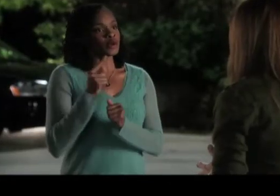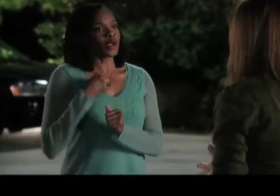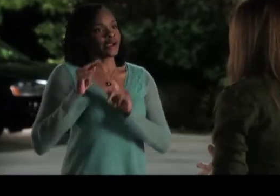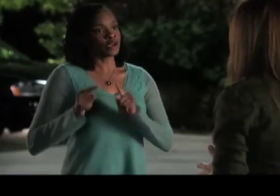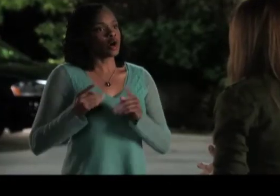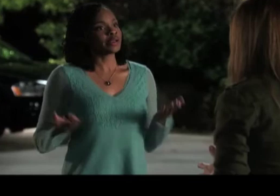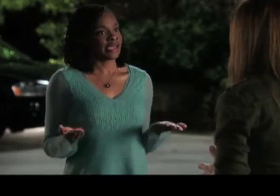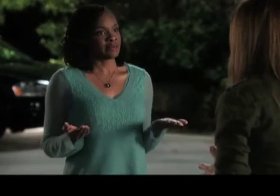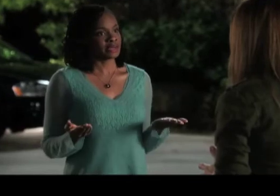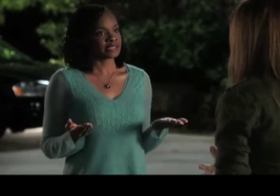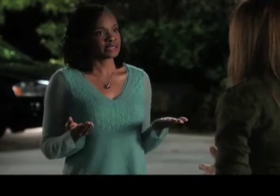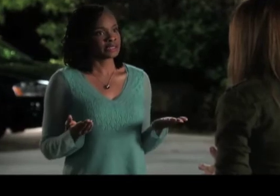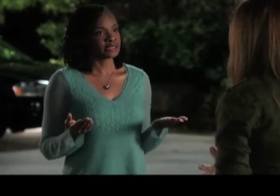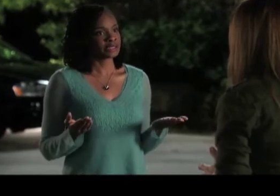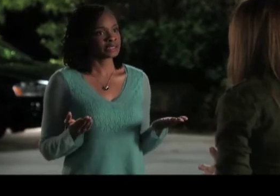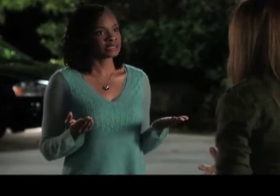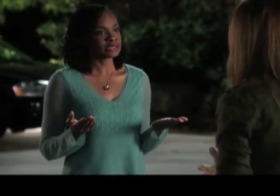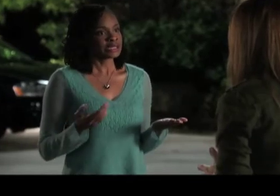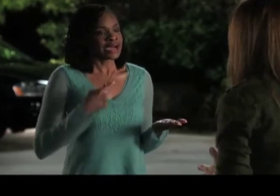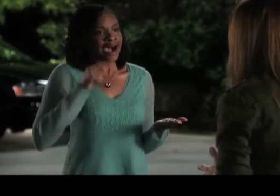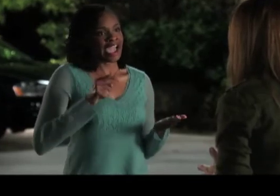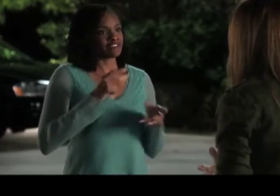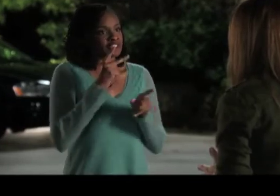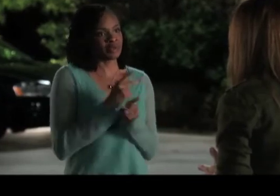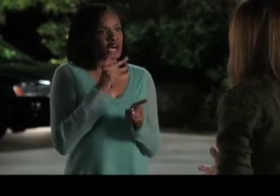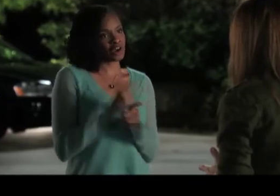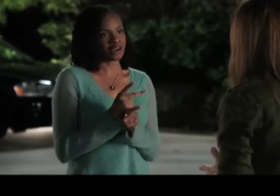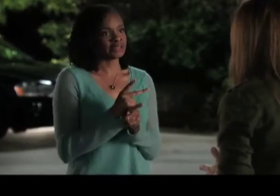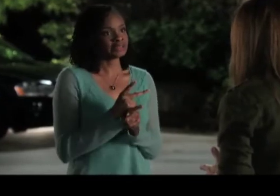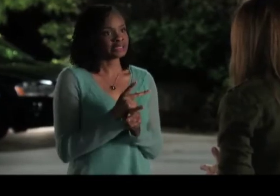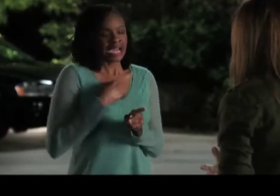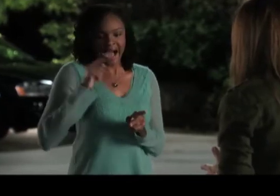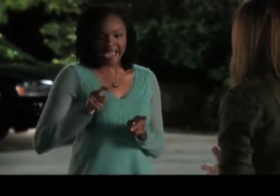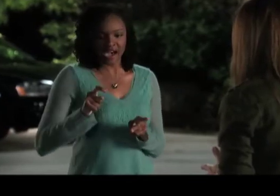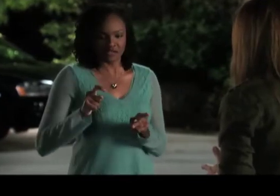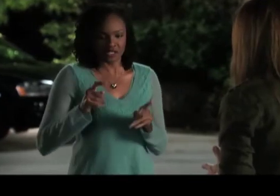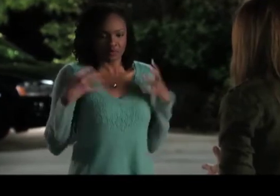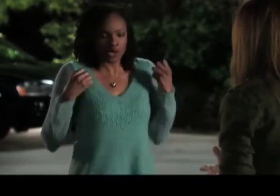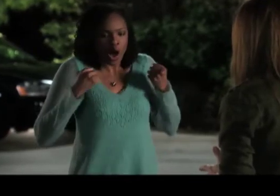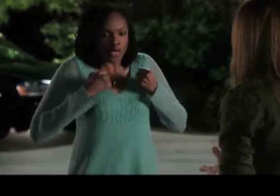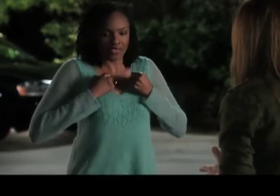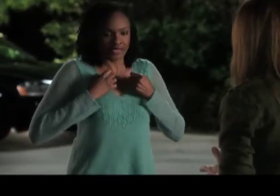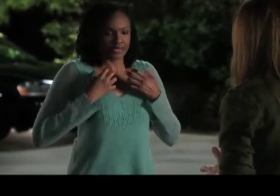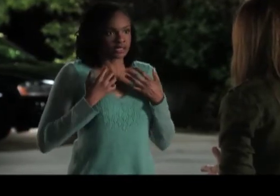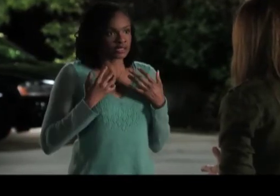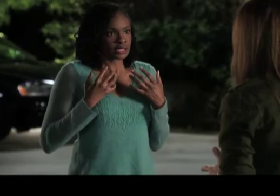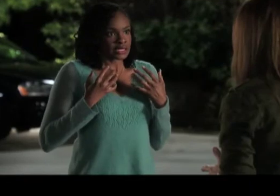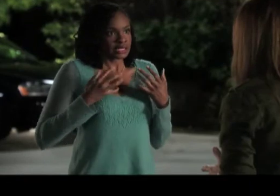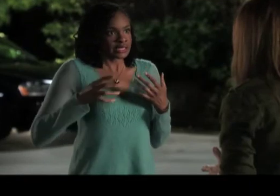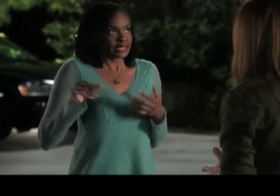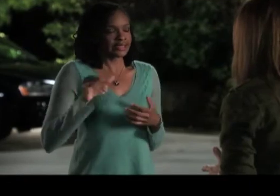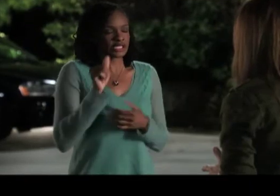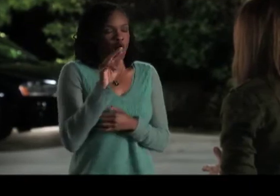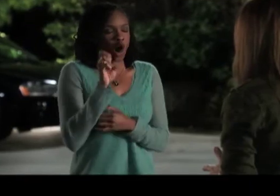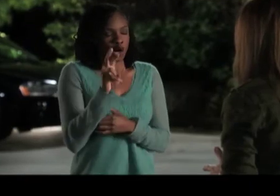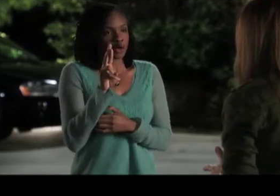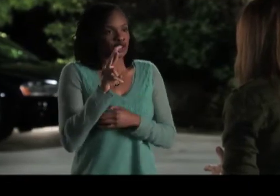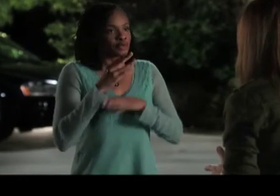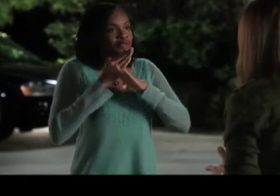Everywhere I go on campus, I have to be on guard. I have to put on this, like this armor to protect